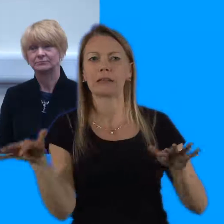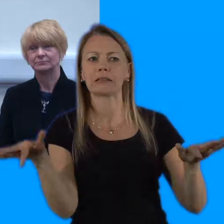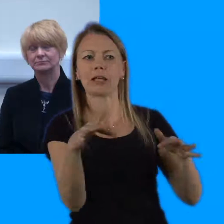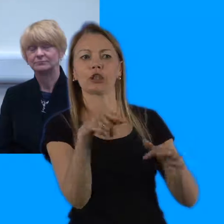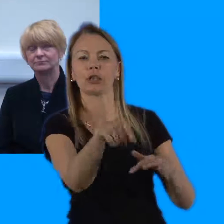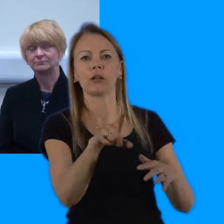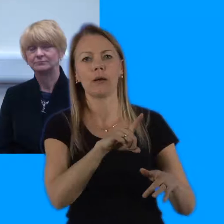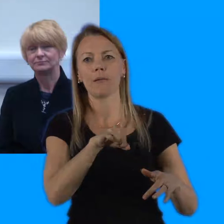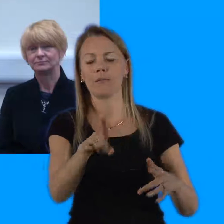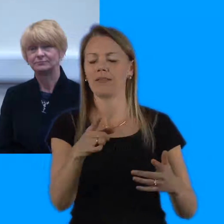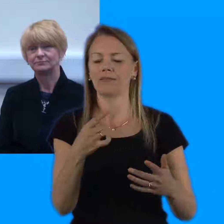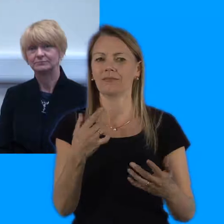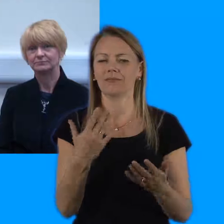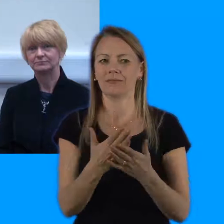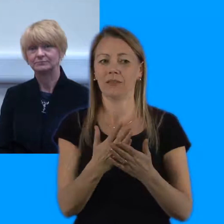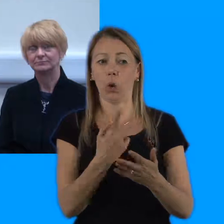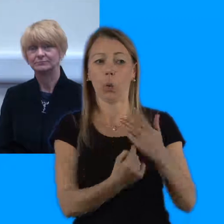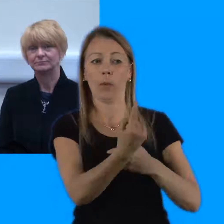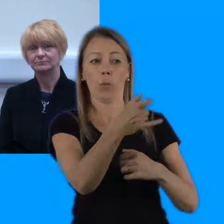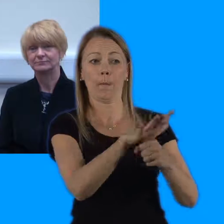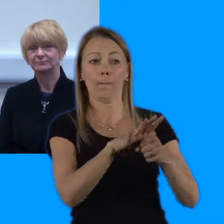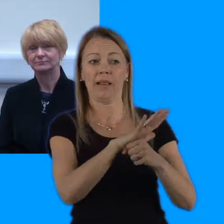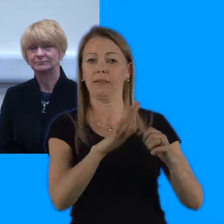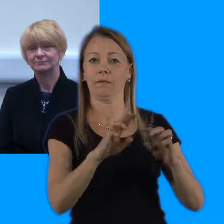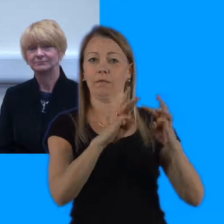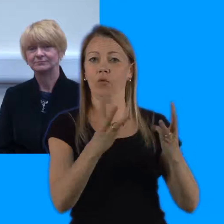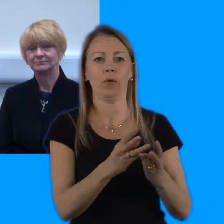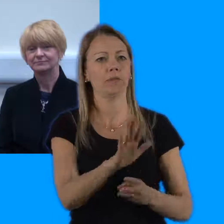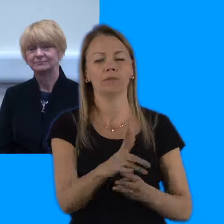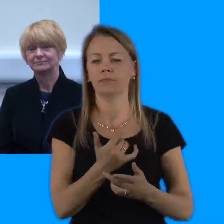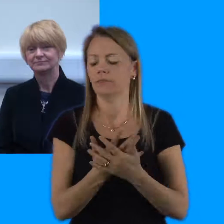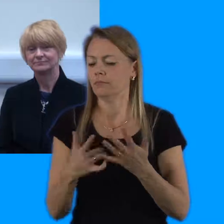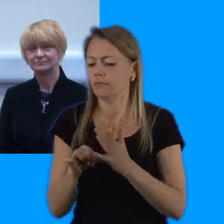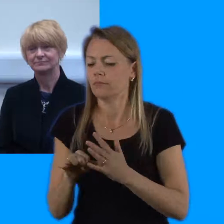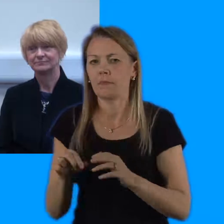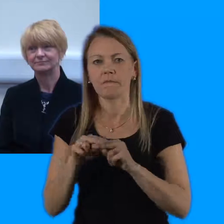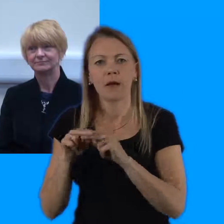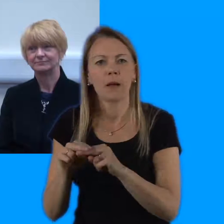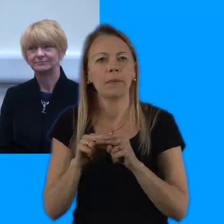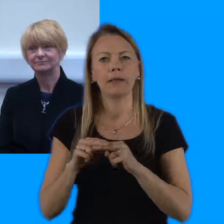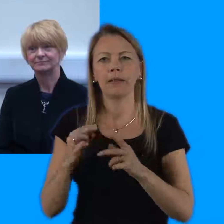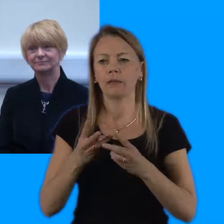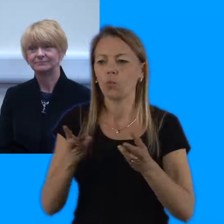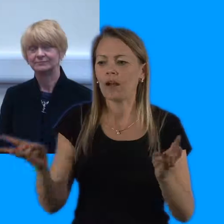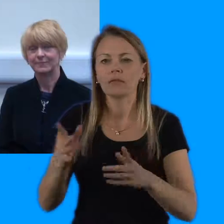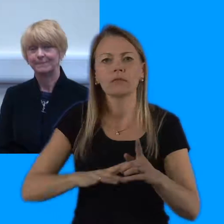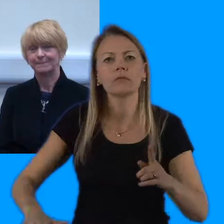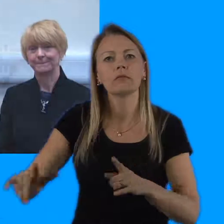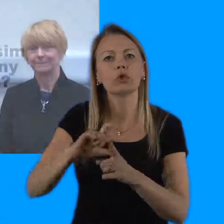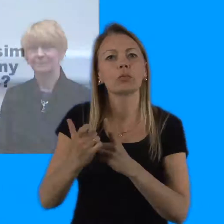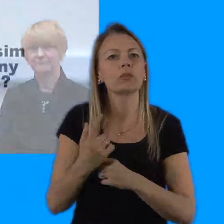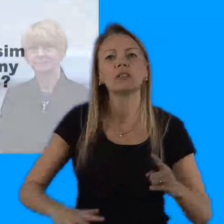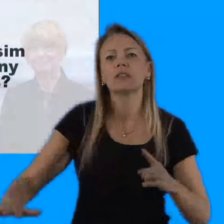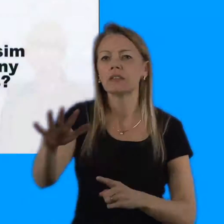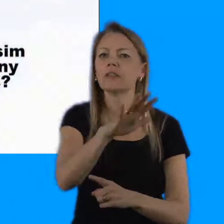that gets a lot of attention, but as I said earlier, I think it creates a huge amount of problems in families and the wider